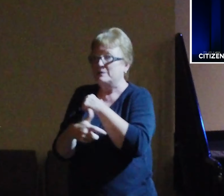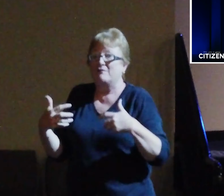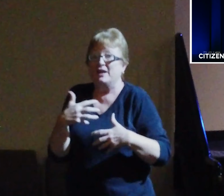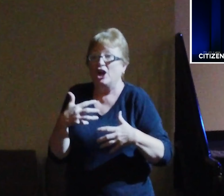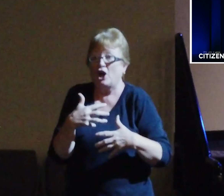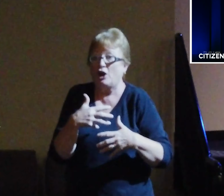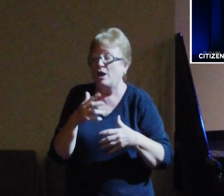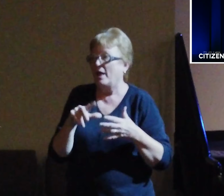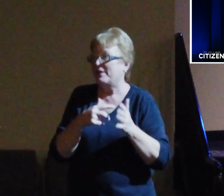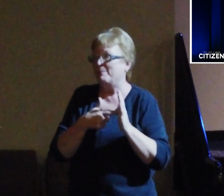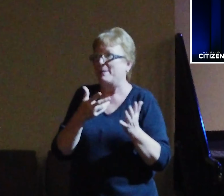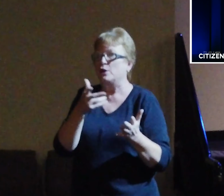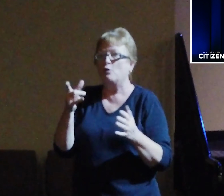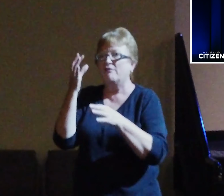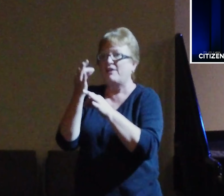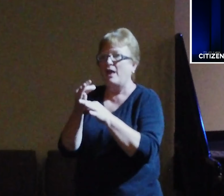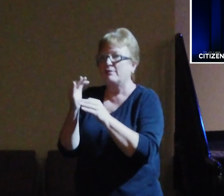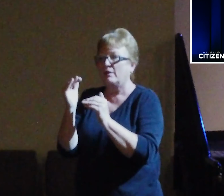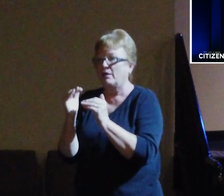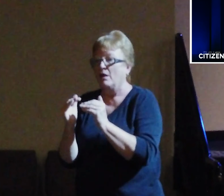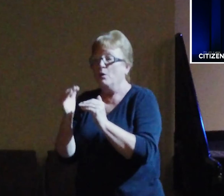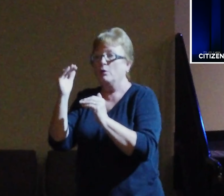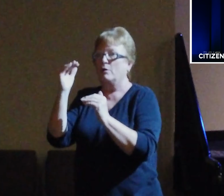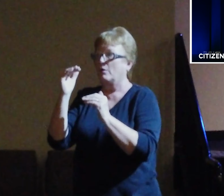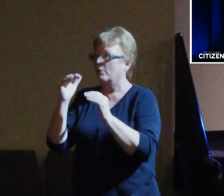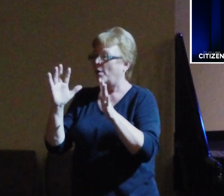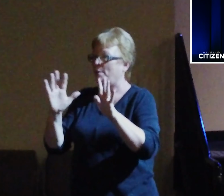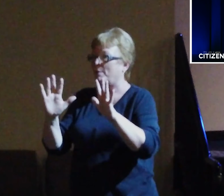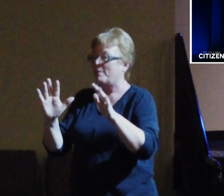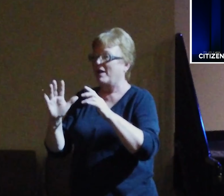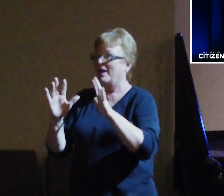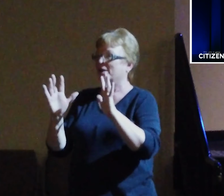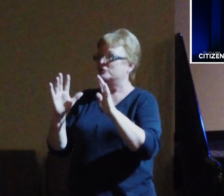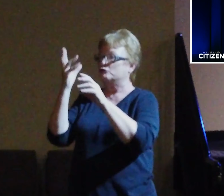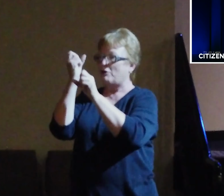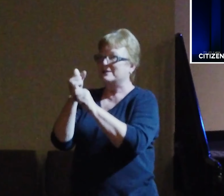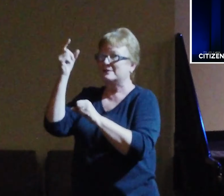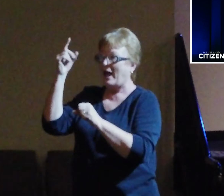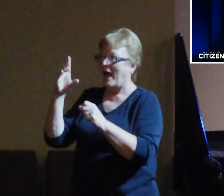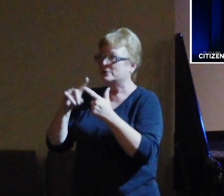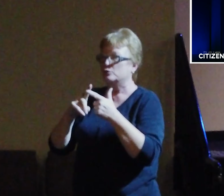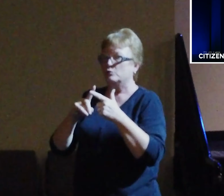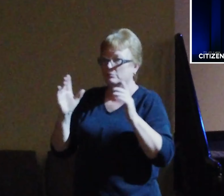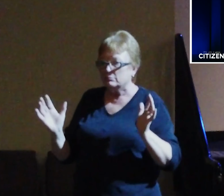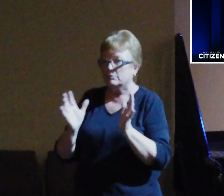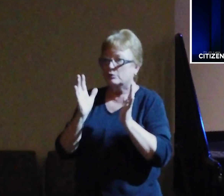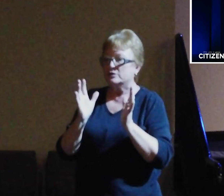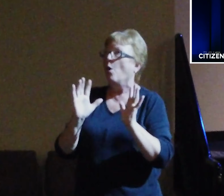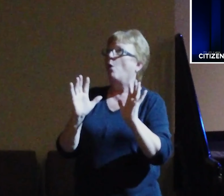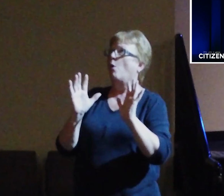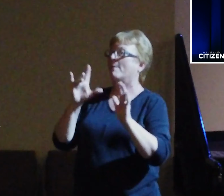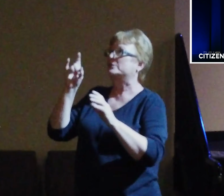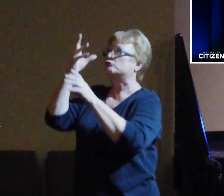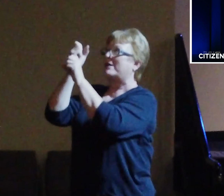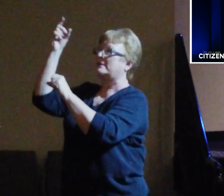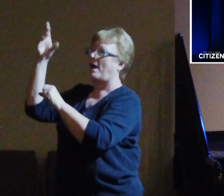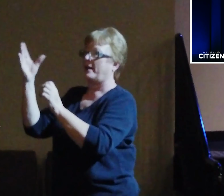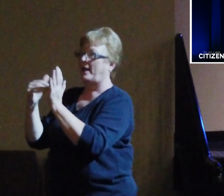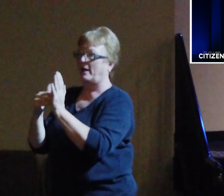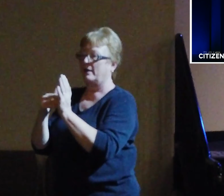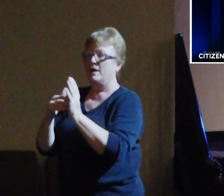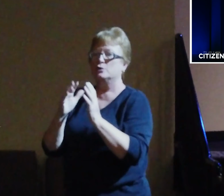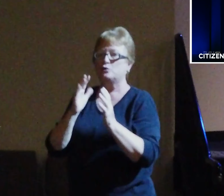it can be redemptive if it drives us to seek and to trust God. We can move from